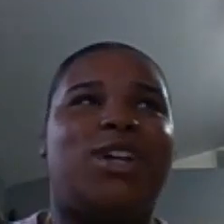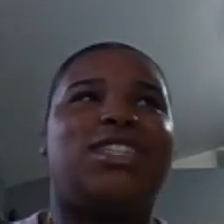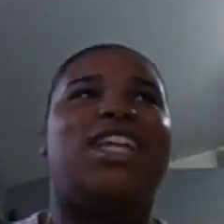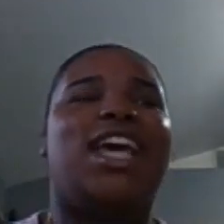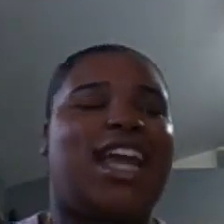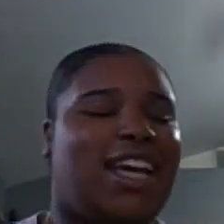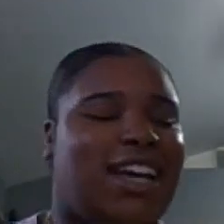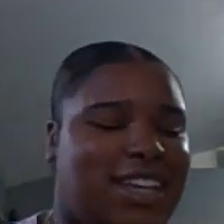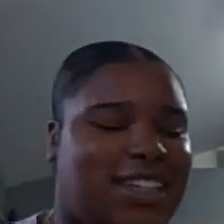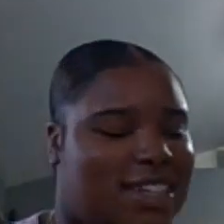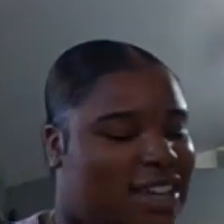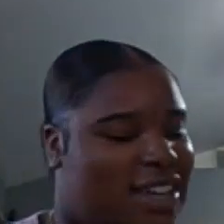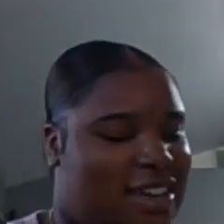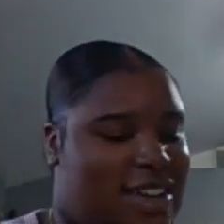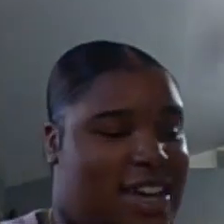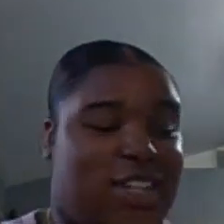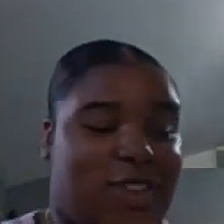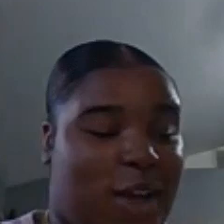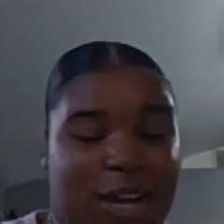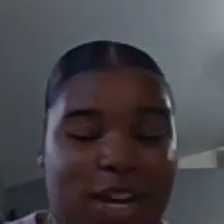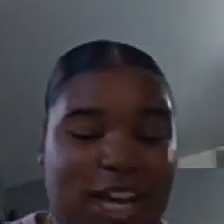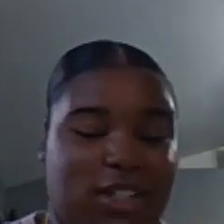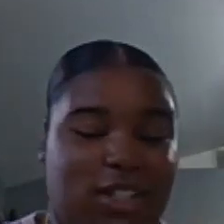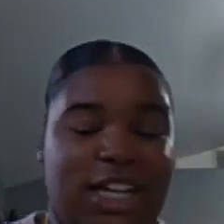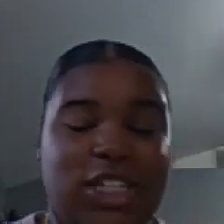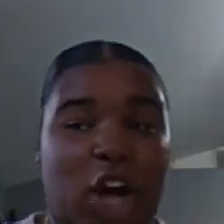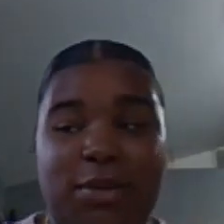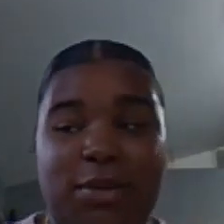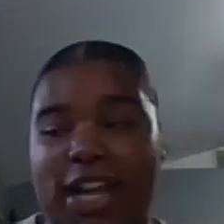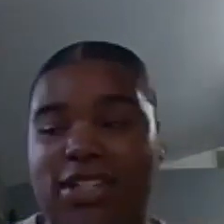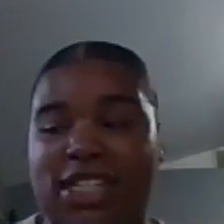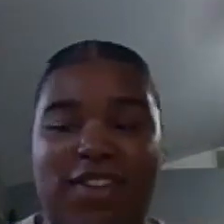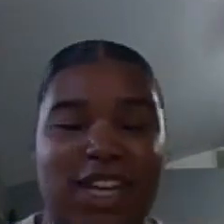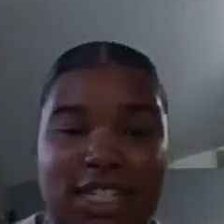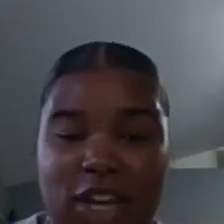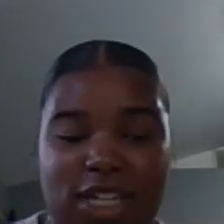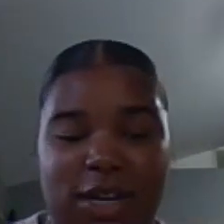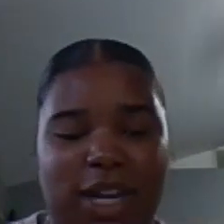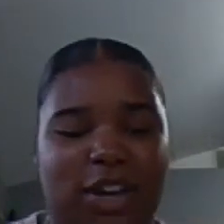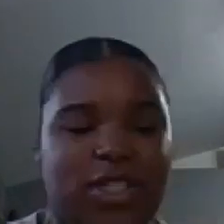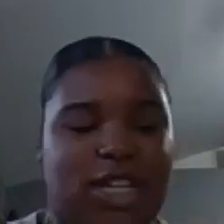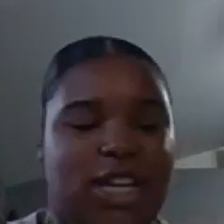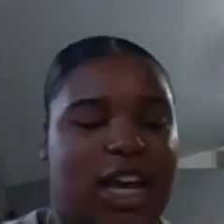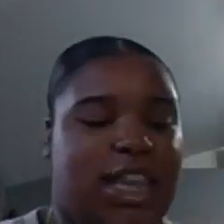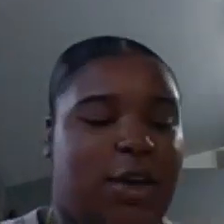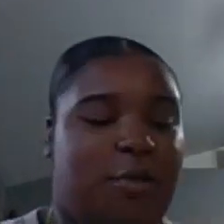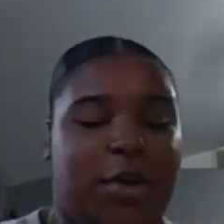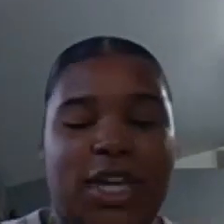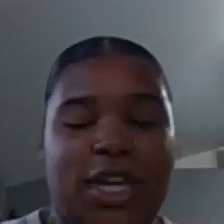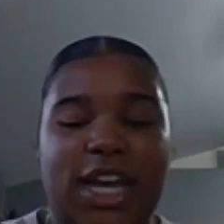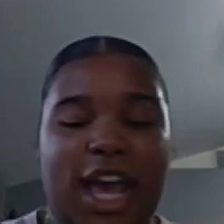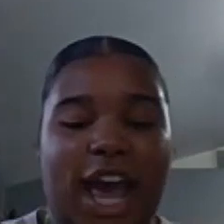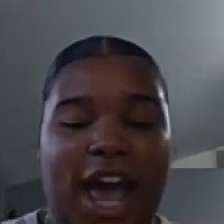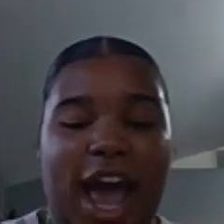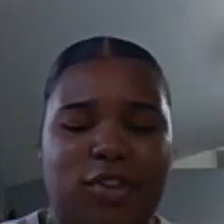one person, and I couldn't interact with anybody else. I couldn't talk to anybody else, because if I did talk to anybody else, then they would put